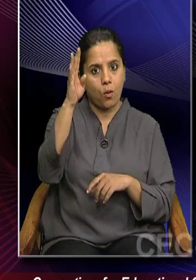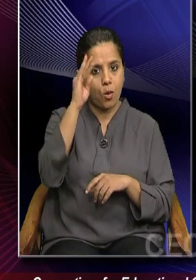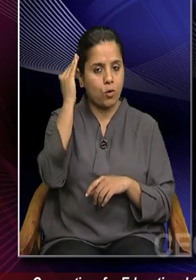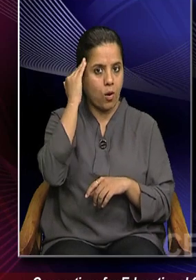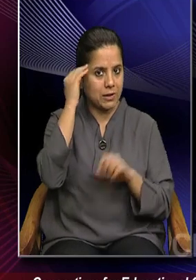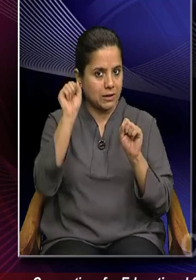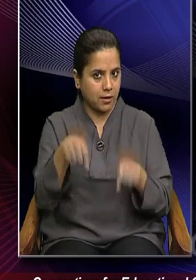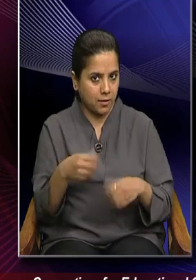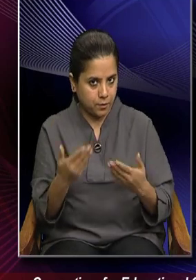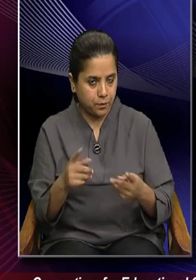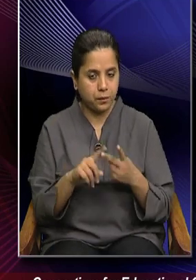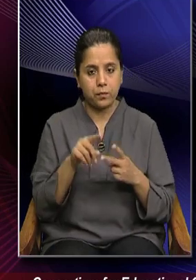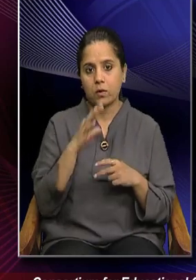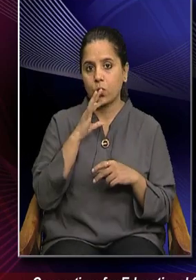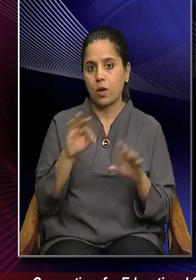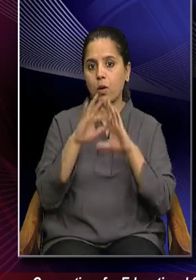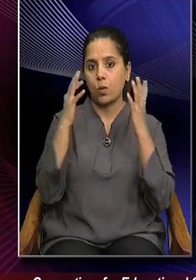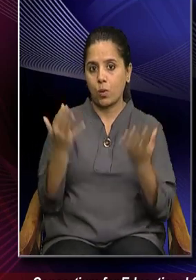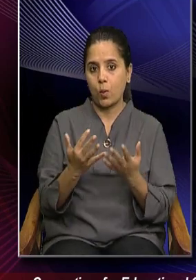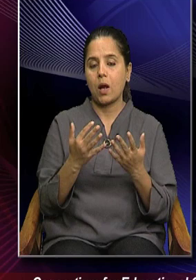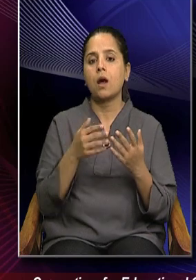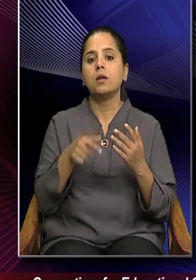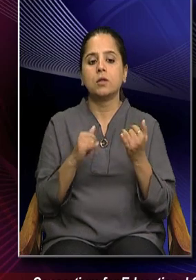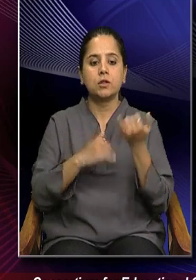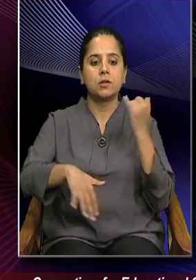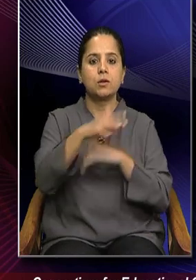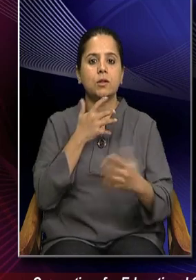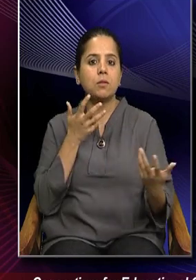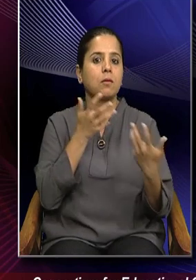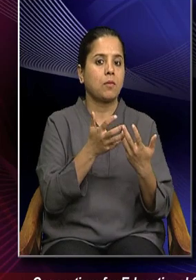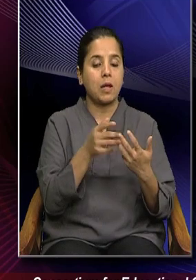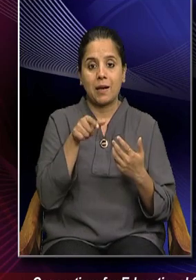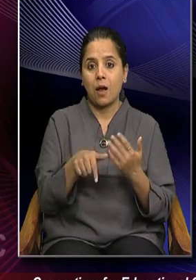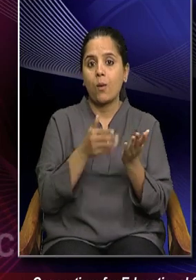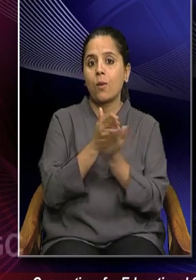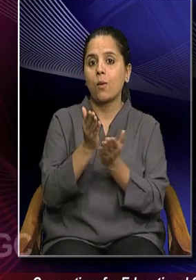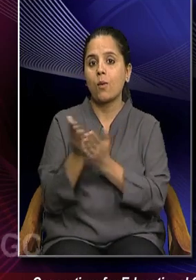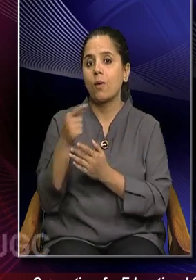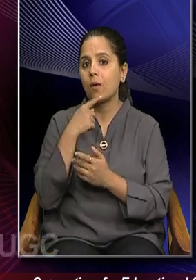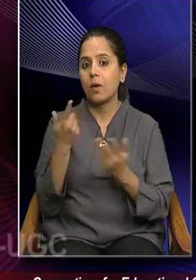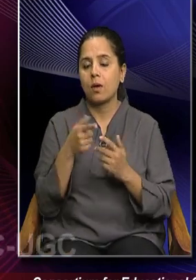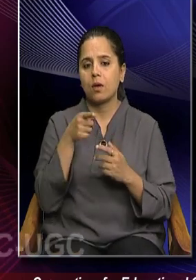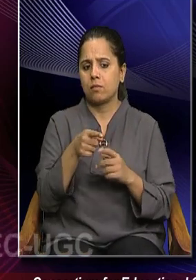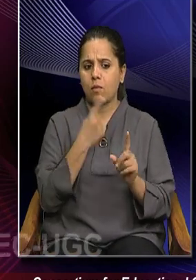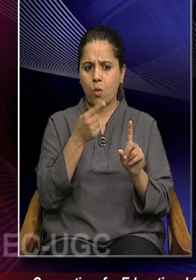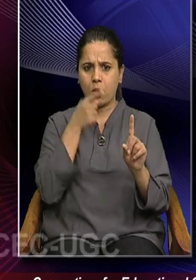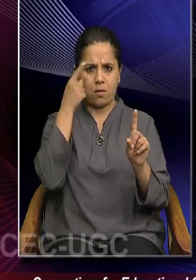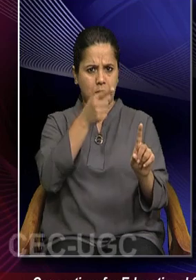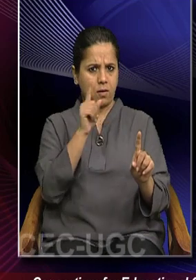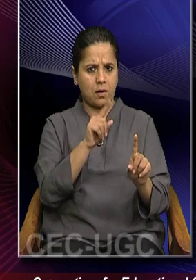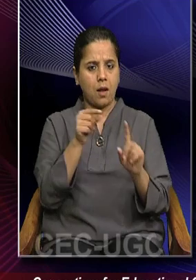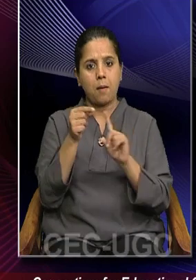knowledge to the real world situations. Now, this method moves beyond the